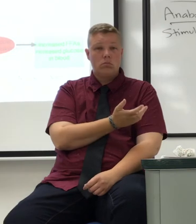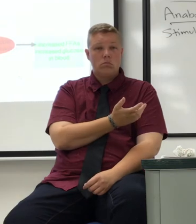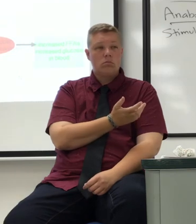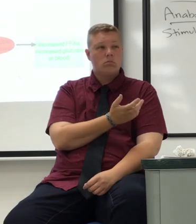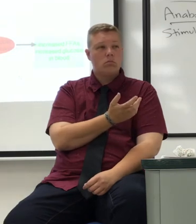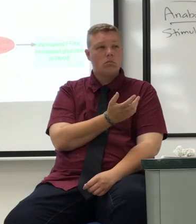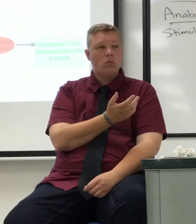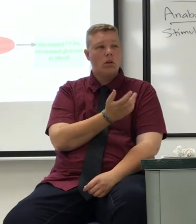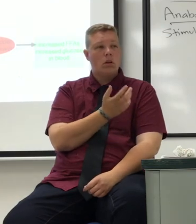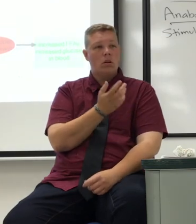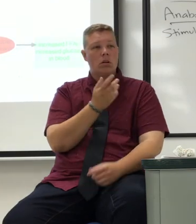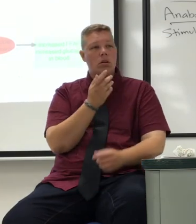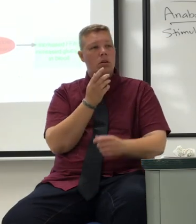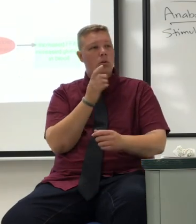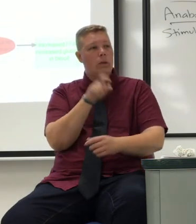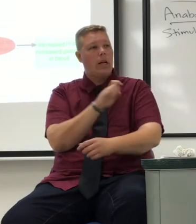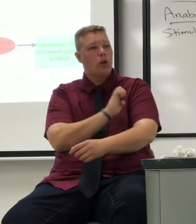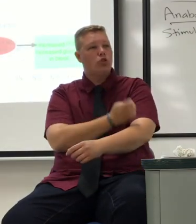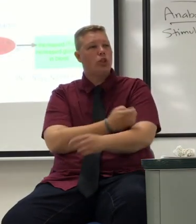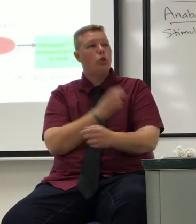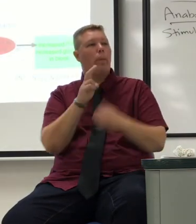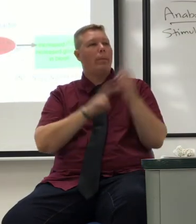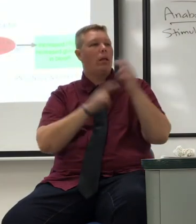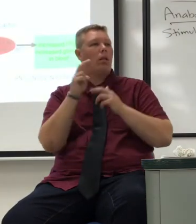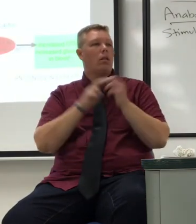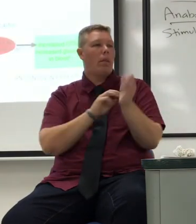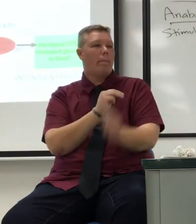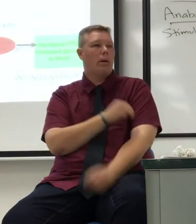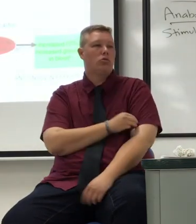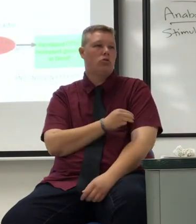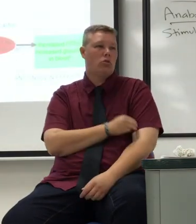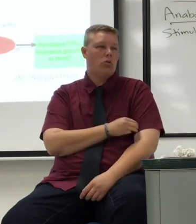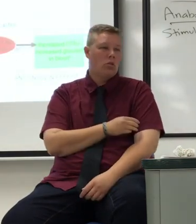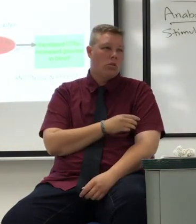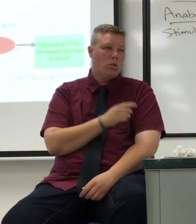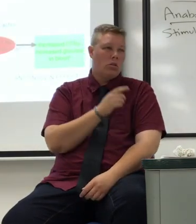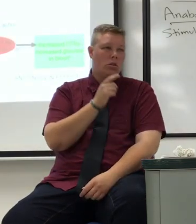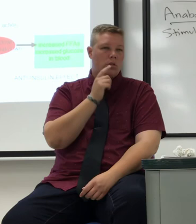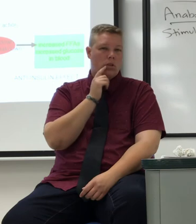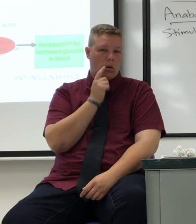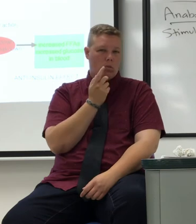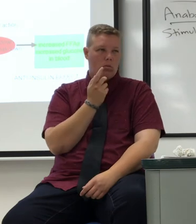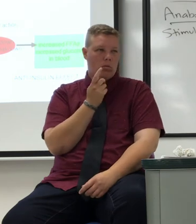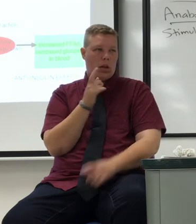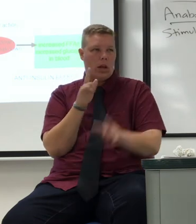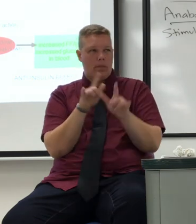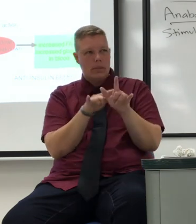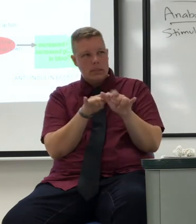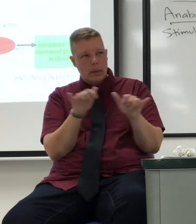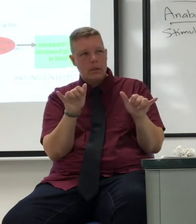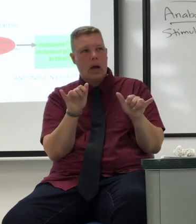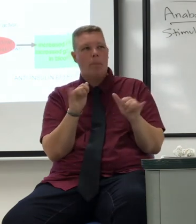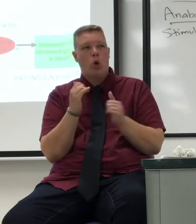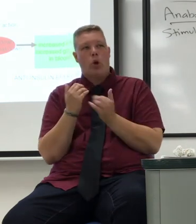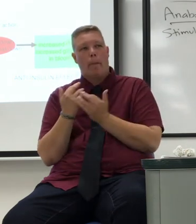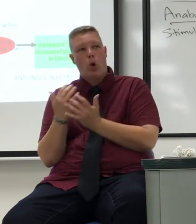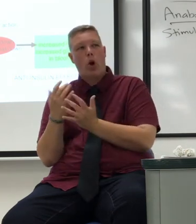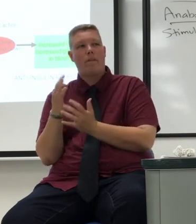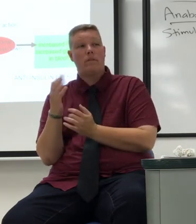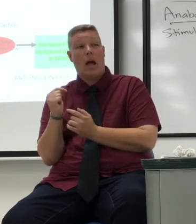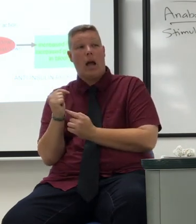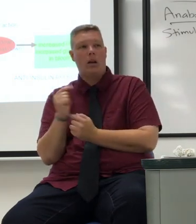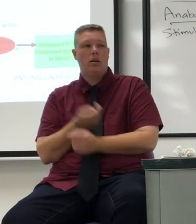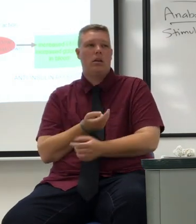to build your muscle mass. Okay, it doesn't happen in a vacuum, so they kind of both happen at the same time. You burn your fat and increase